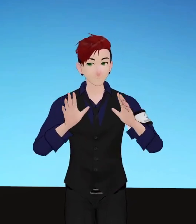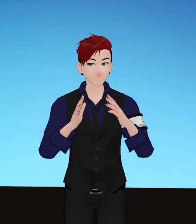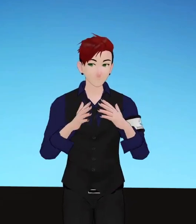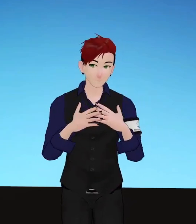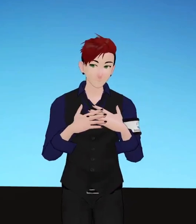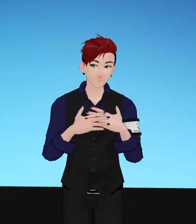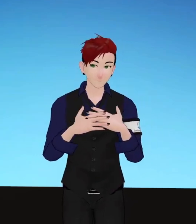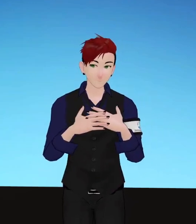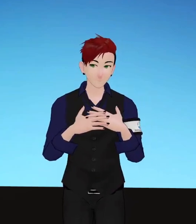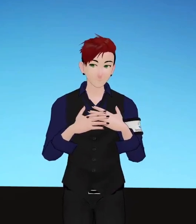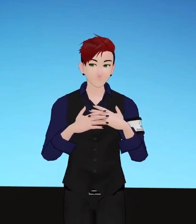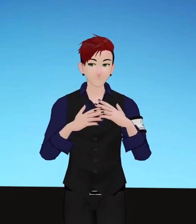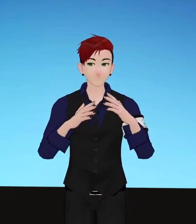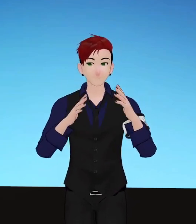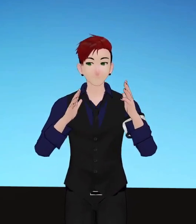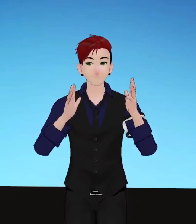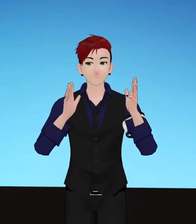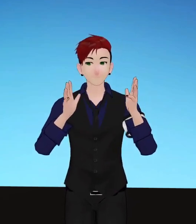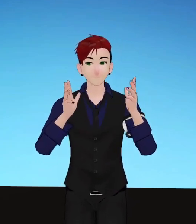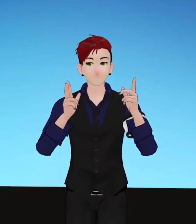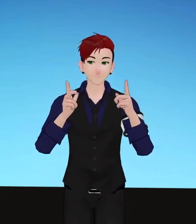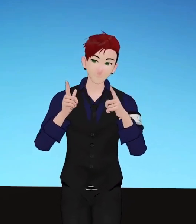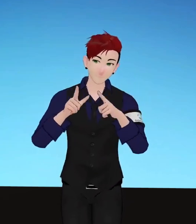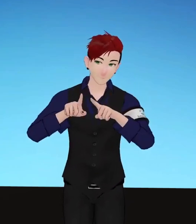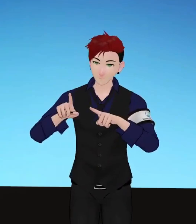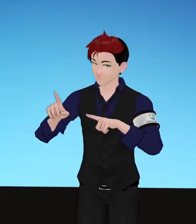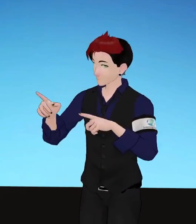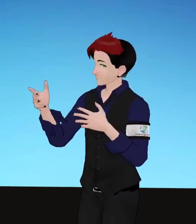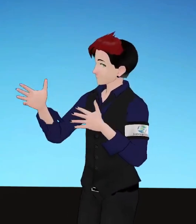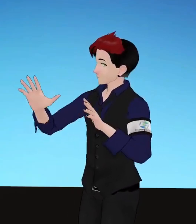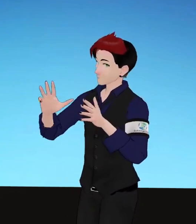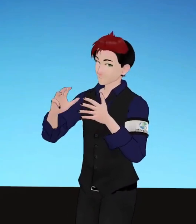So, as Crow had mentioned in his presentation,